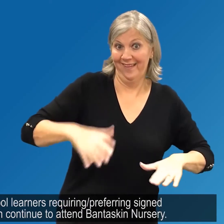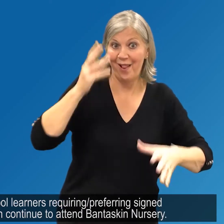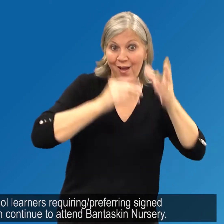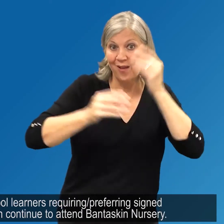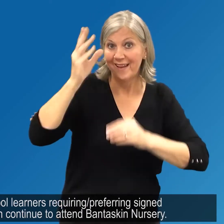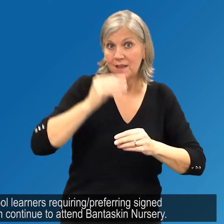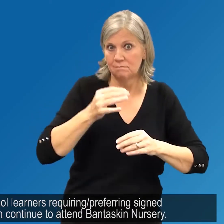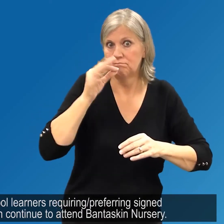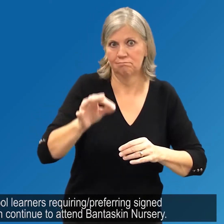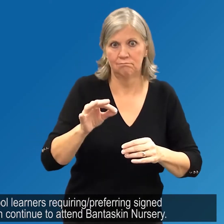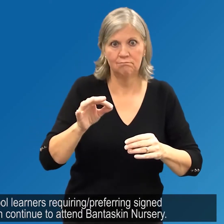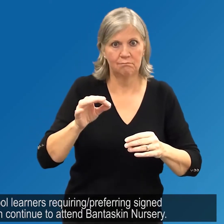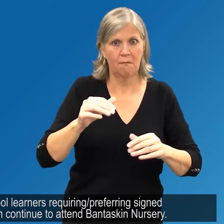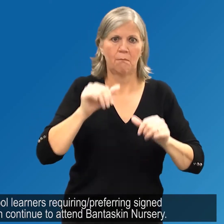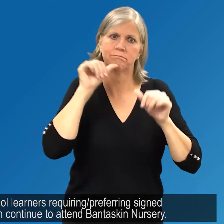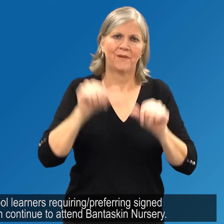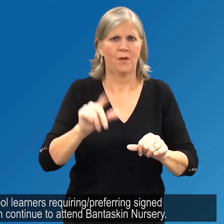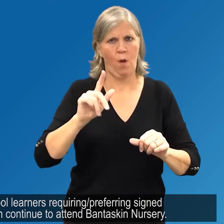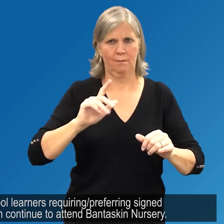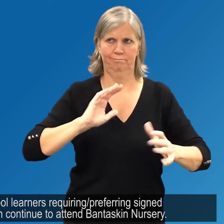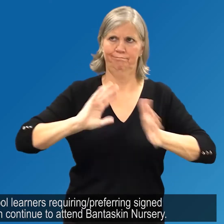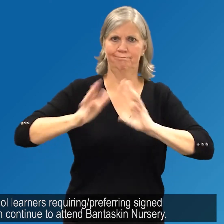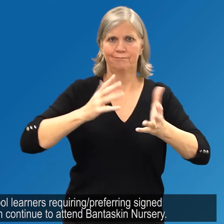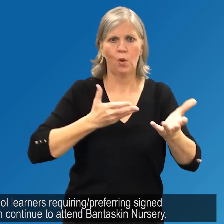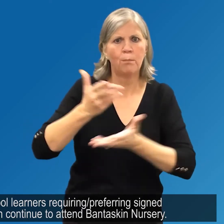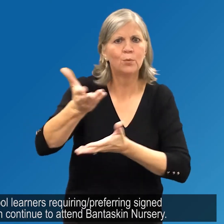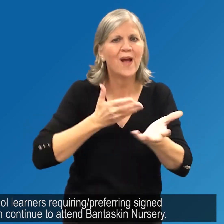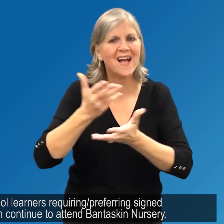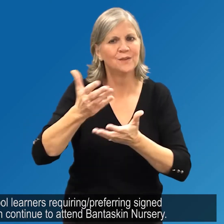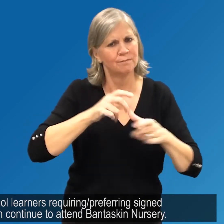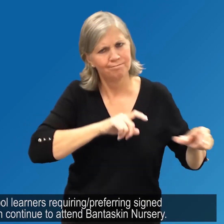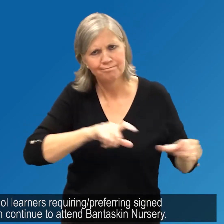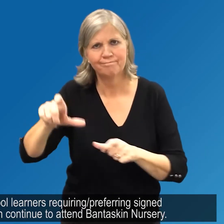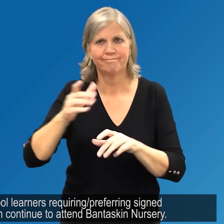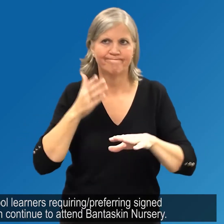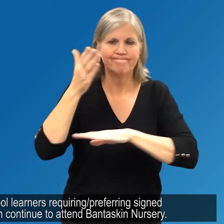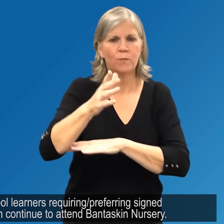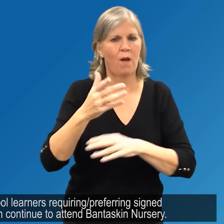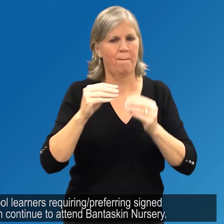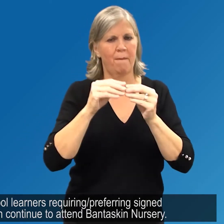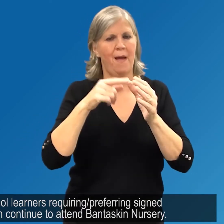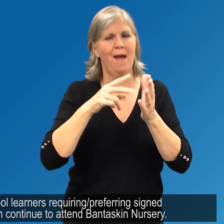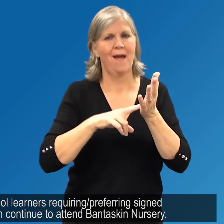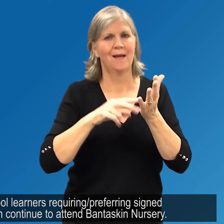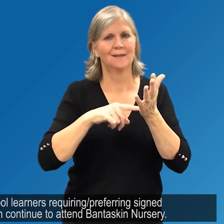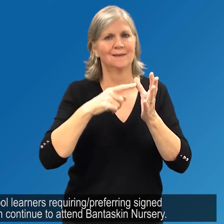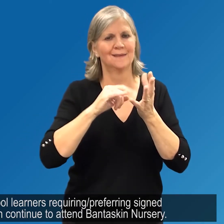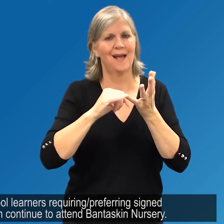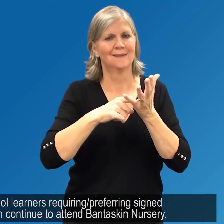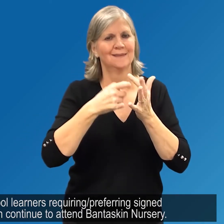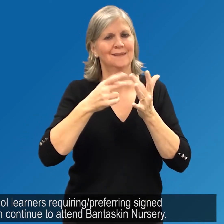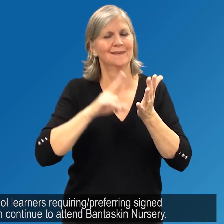Deaf preschool learners requiring/preferring signed communication continue to attend Bantaskin Nursery.